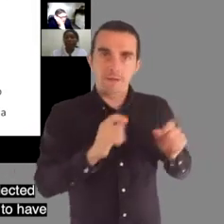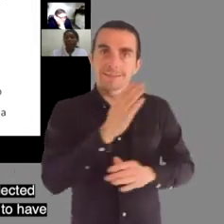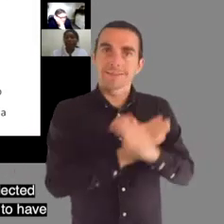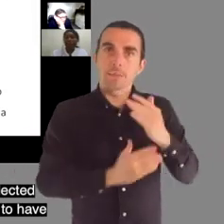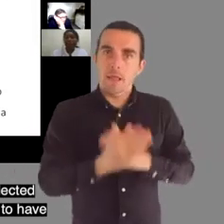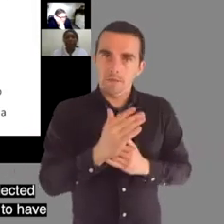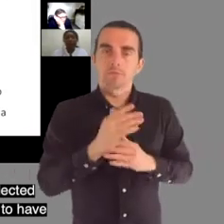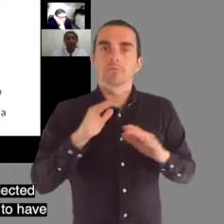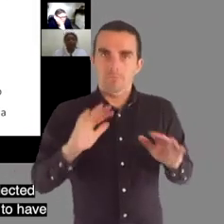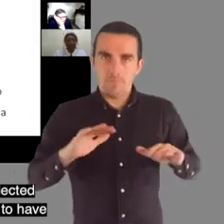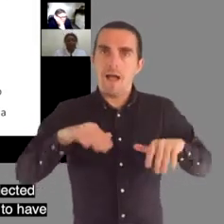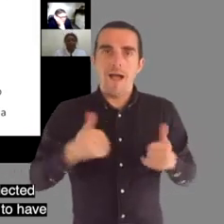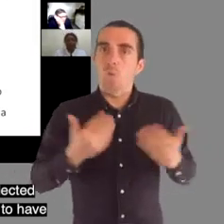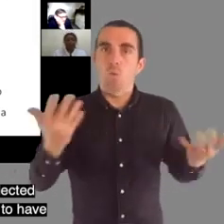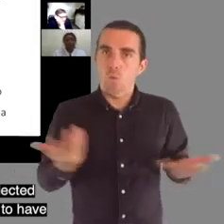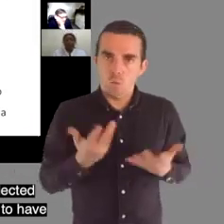elected